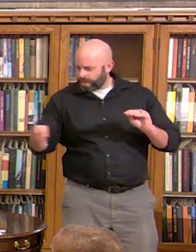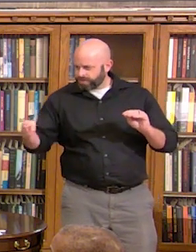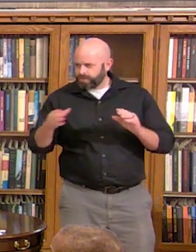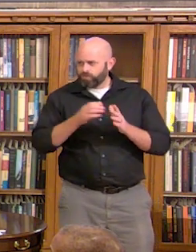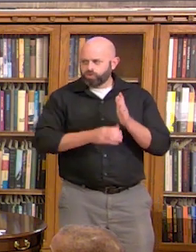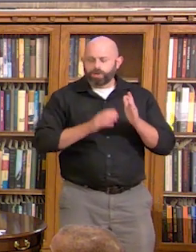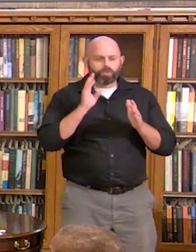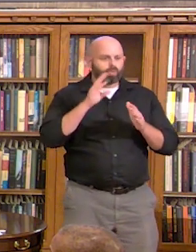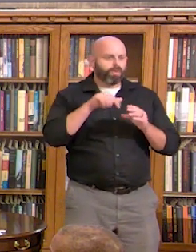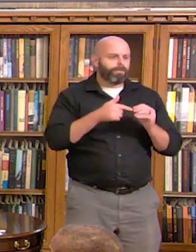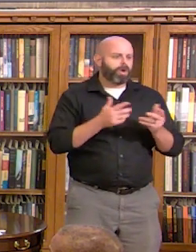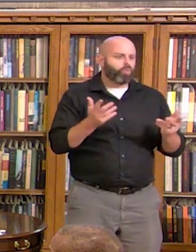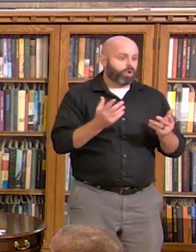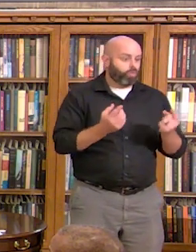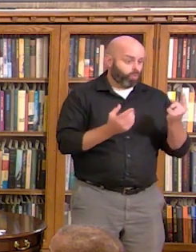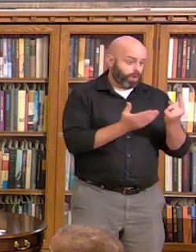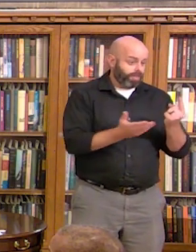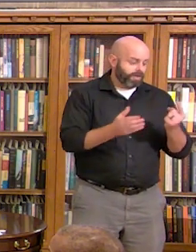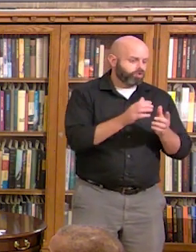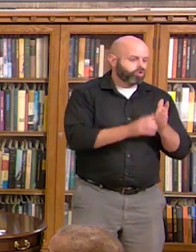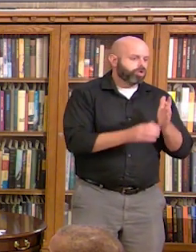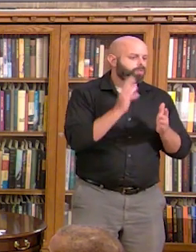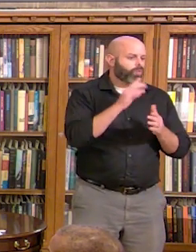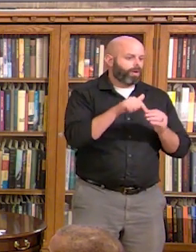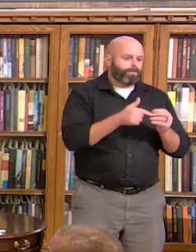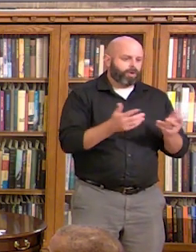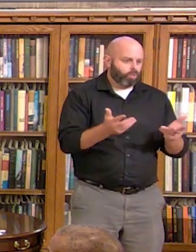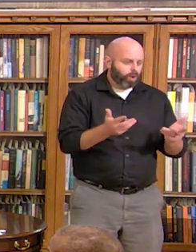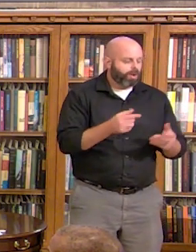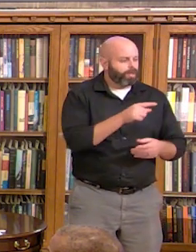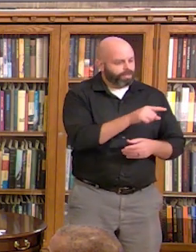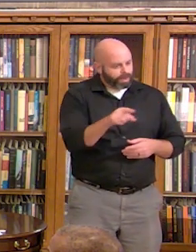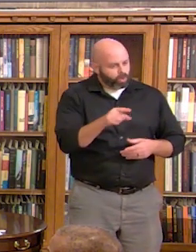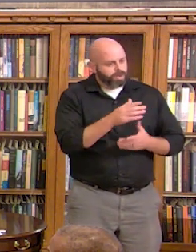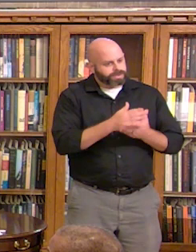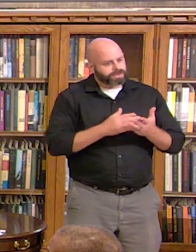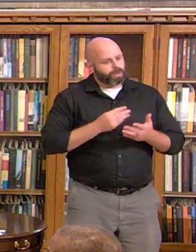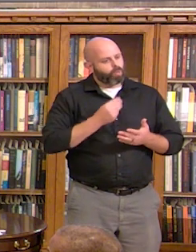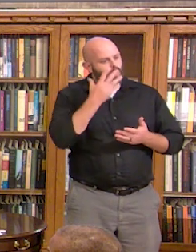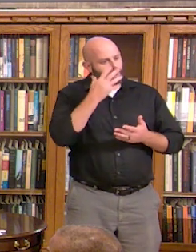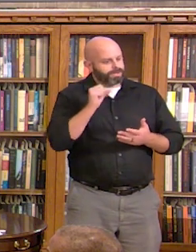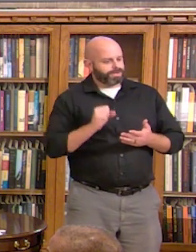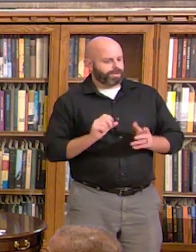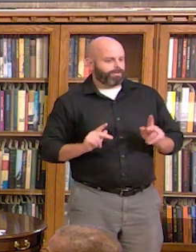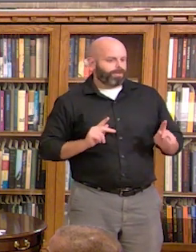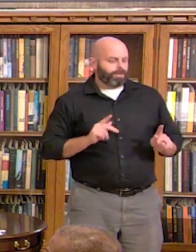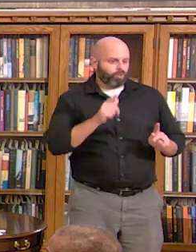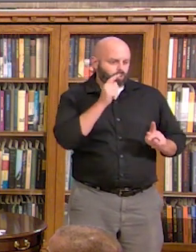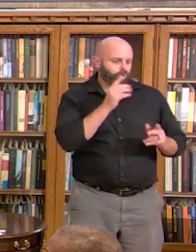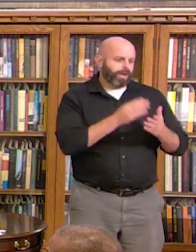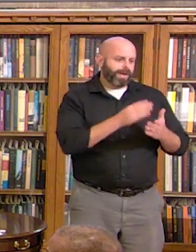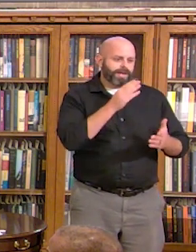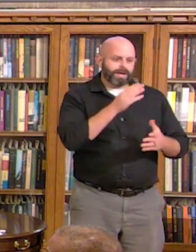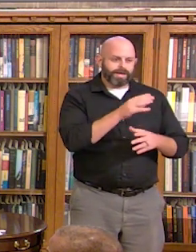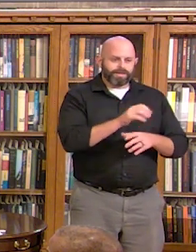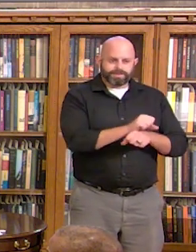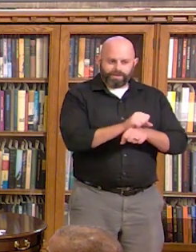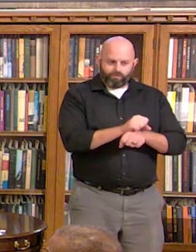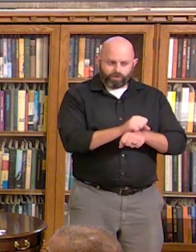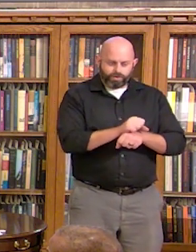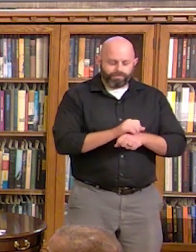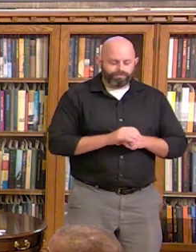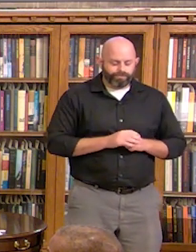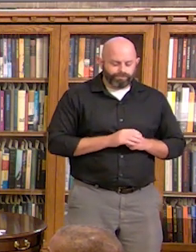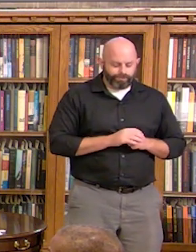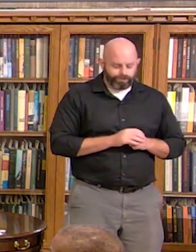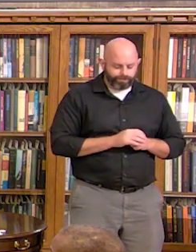about because one of the things the chapter was going to be about is that there were some white Southerners who were anti-slavery and it